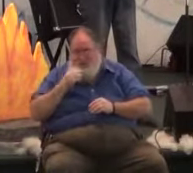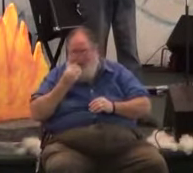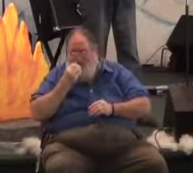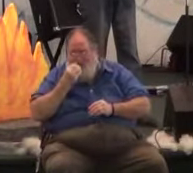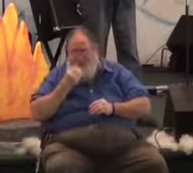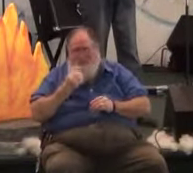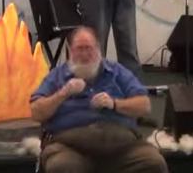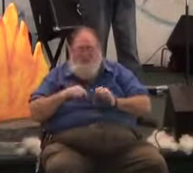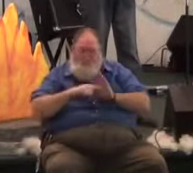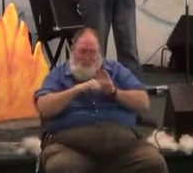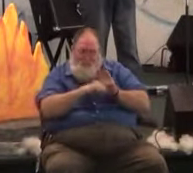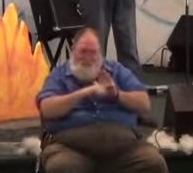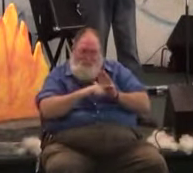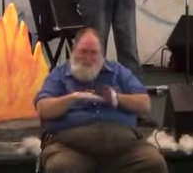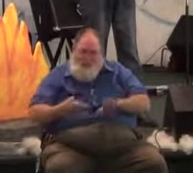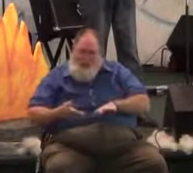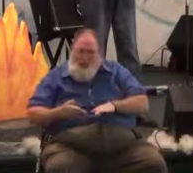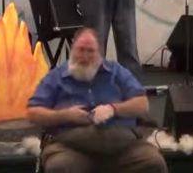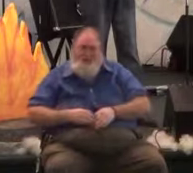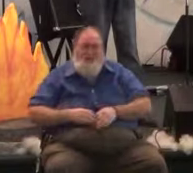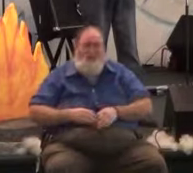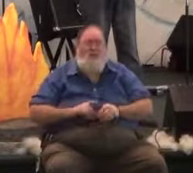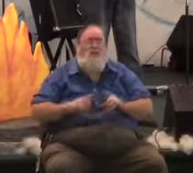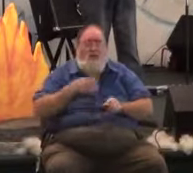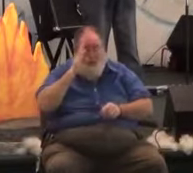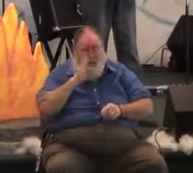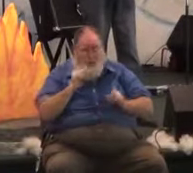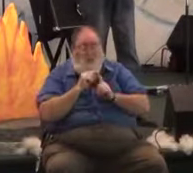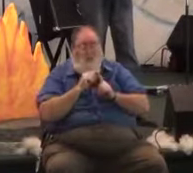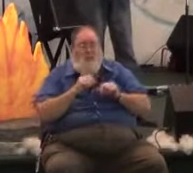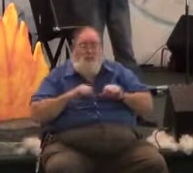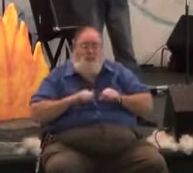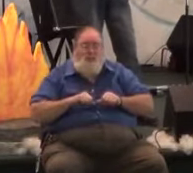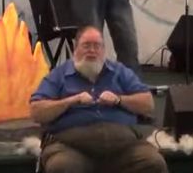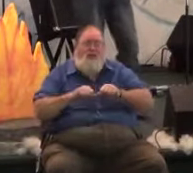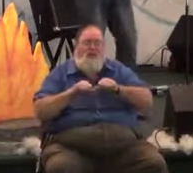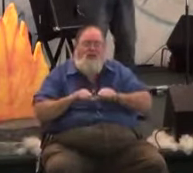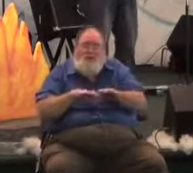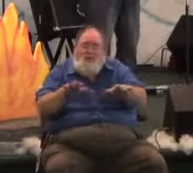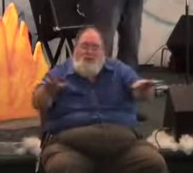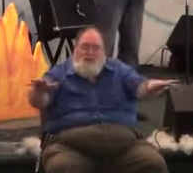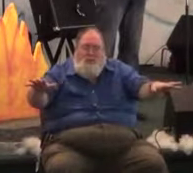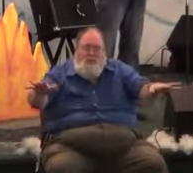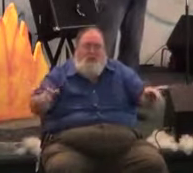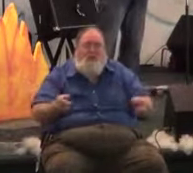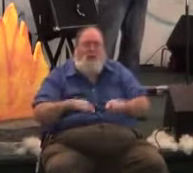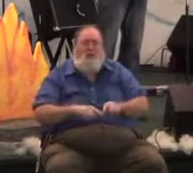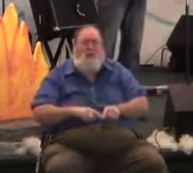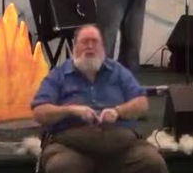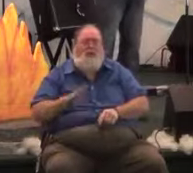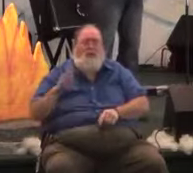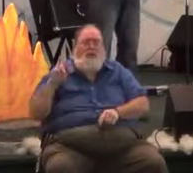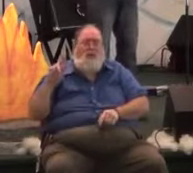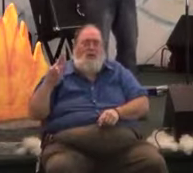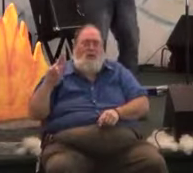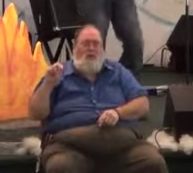But the word of God continued to increase and spread. And when Barnabas and Saul had finished their mission,